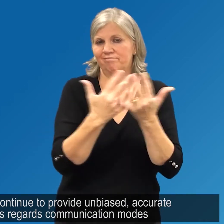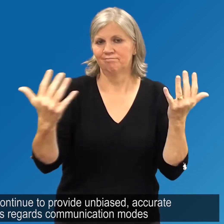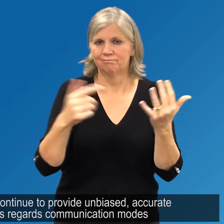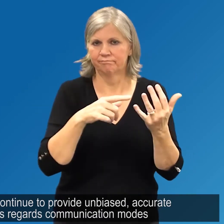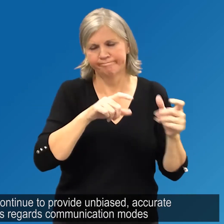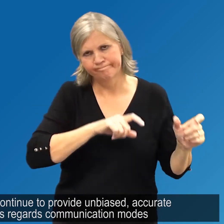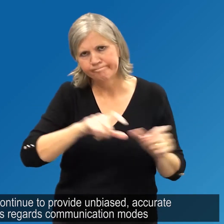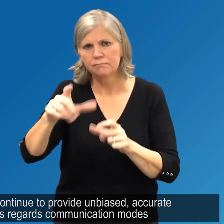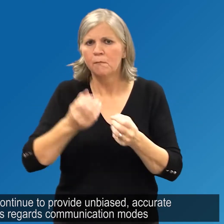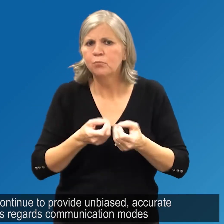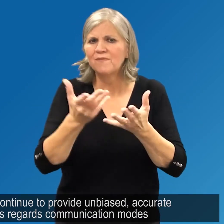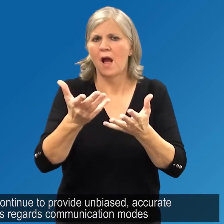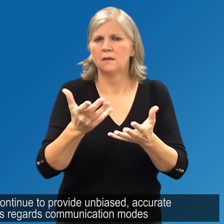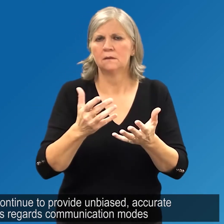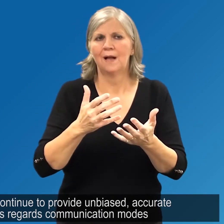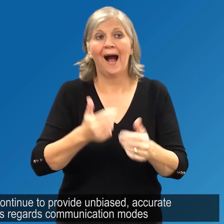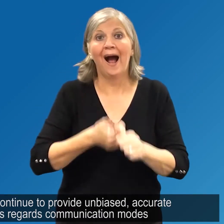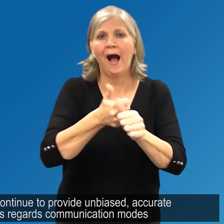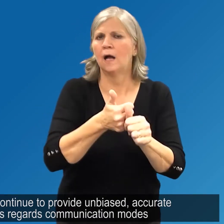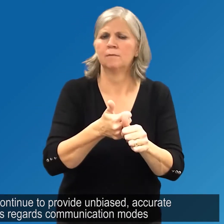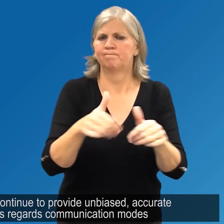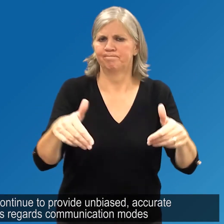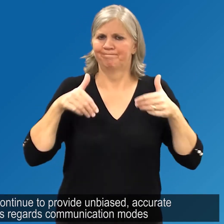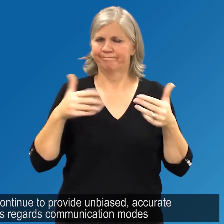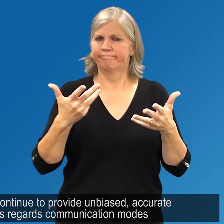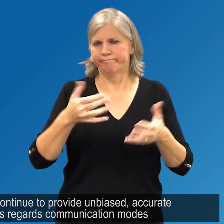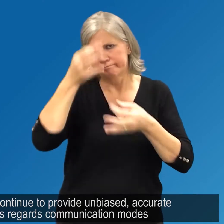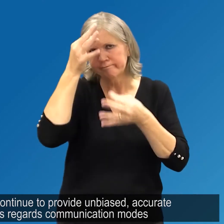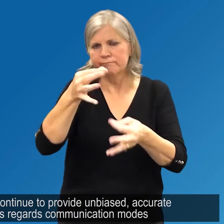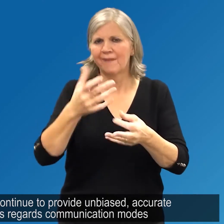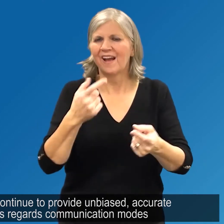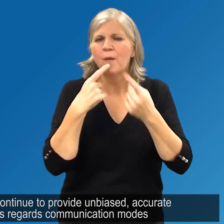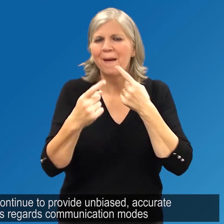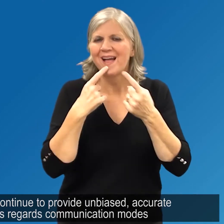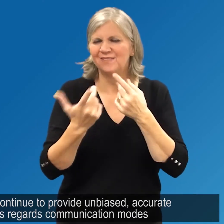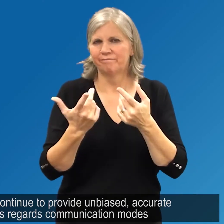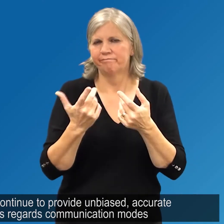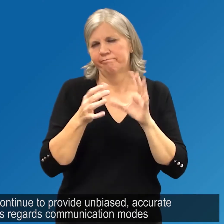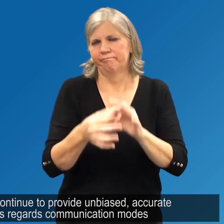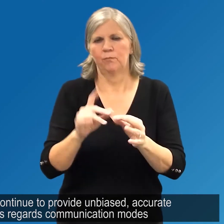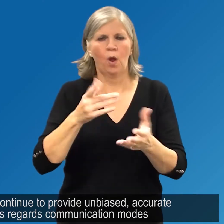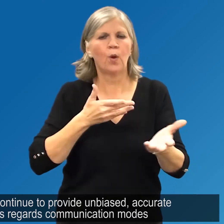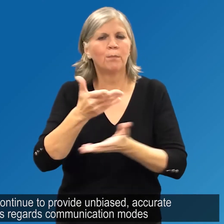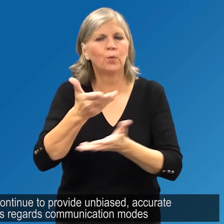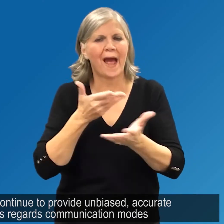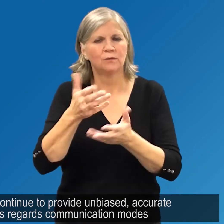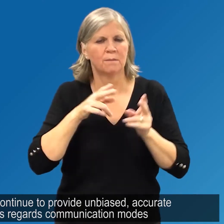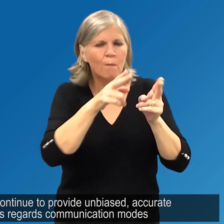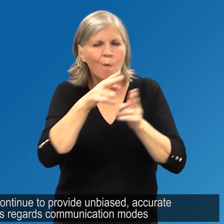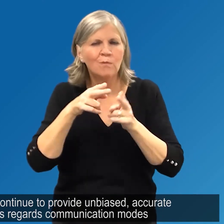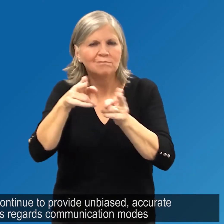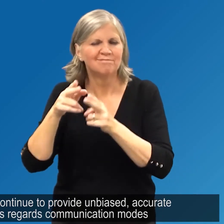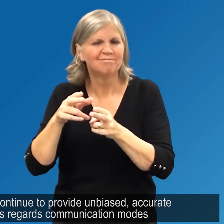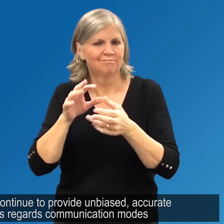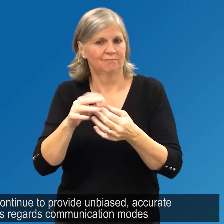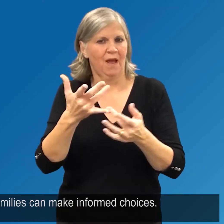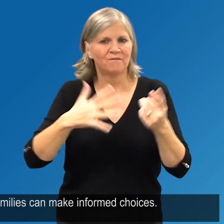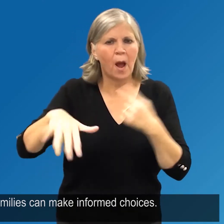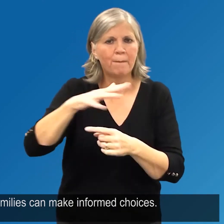Action. TODs will continue to provide unbiased, accurate information in regards to communication modes in order that families can